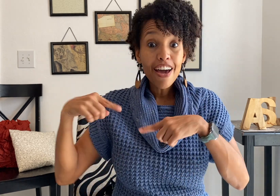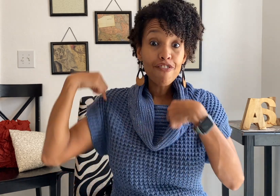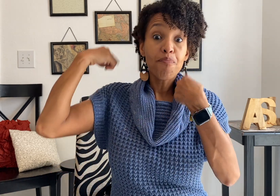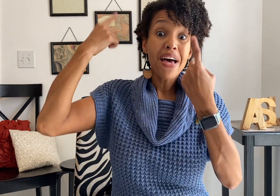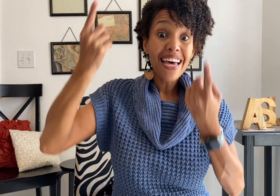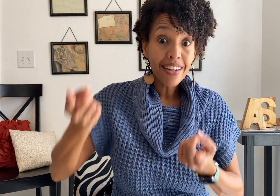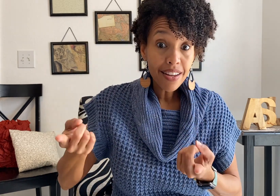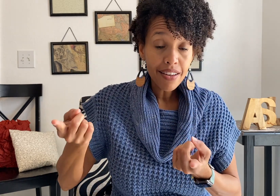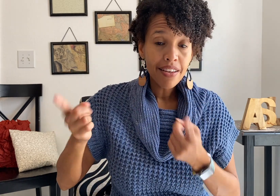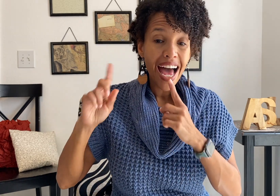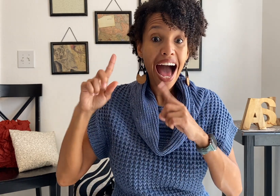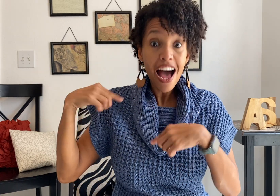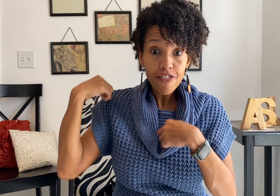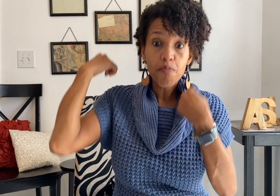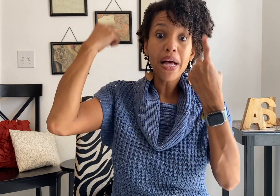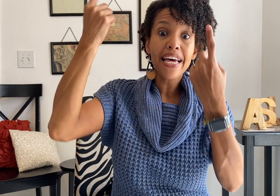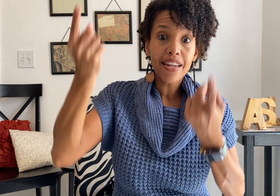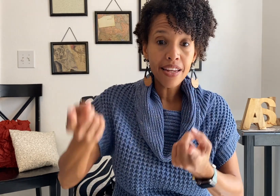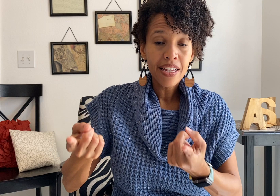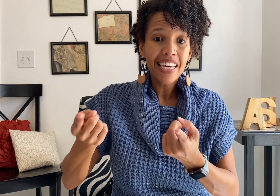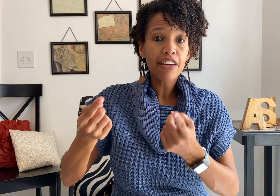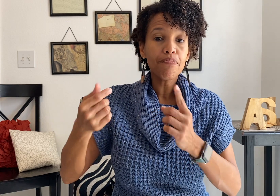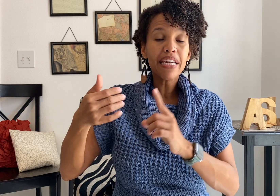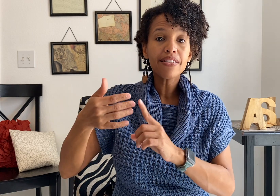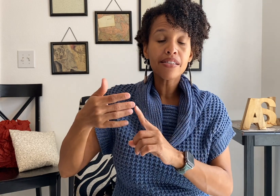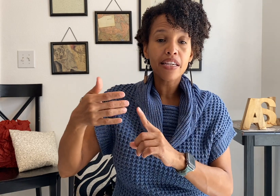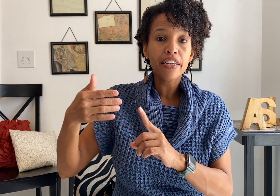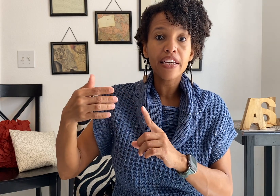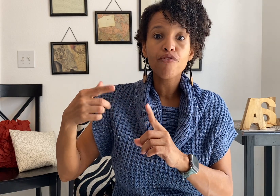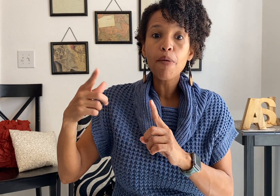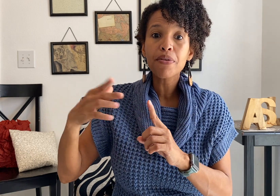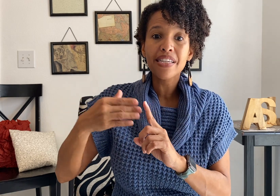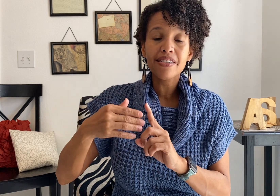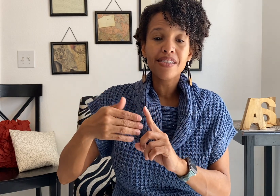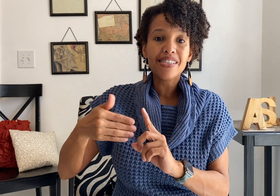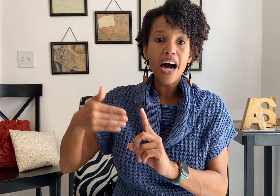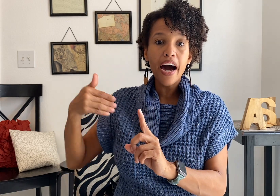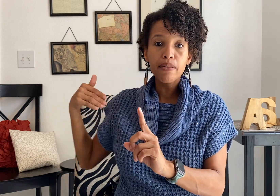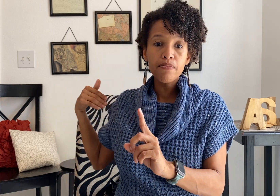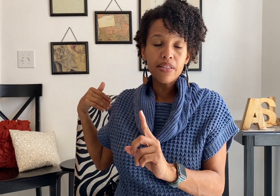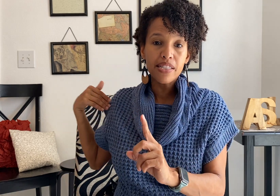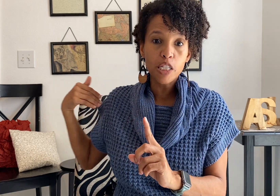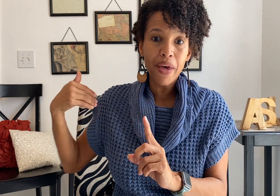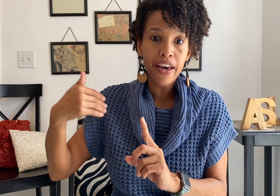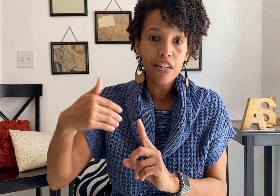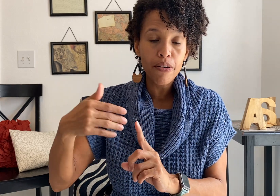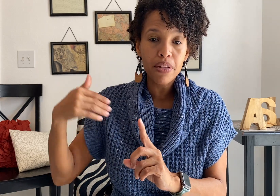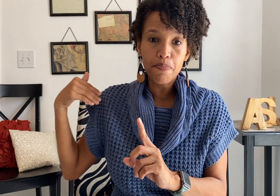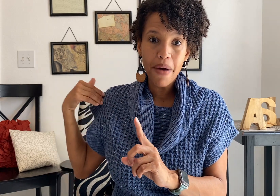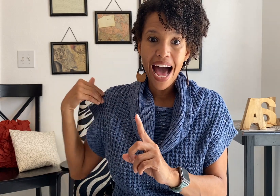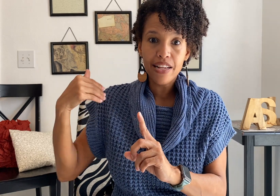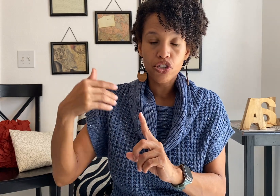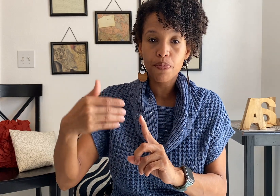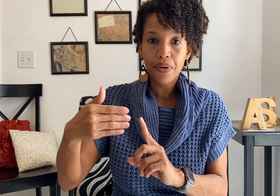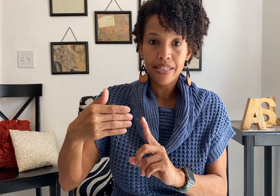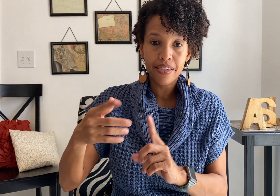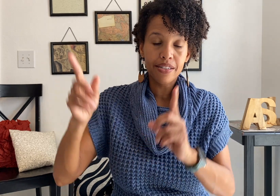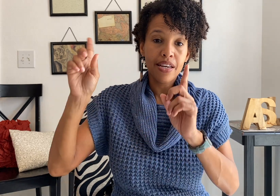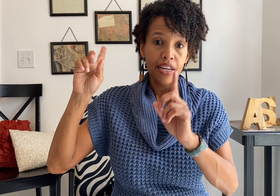I've been, have been. It means, it represents time span from the past to present.